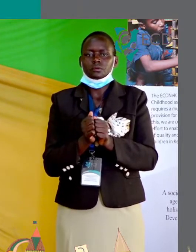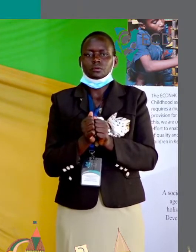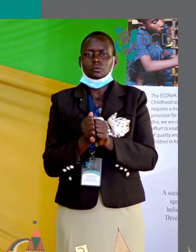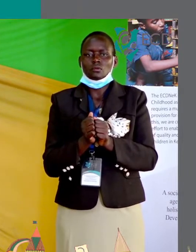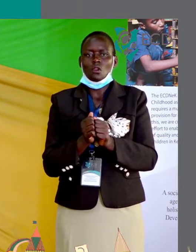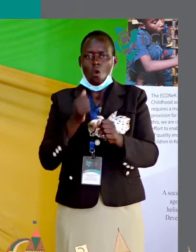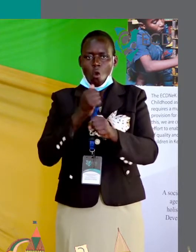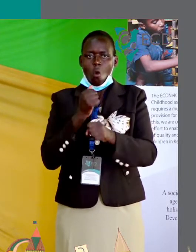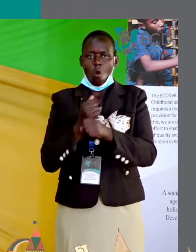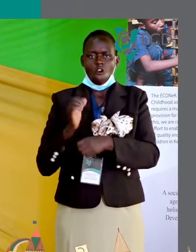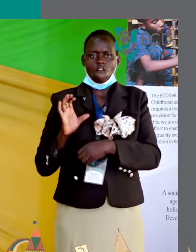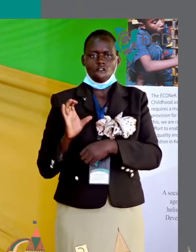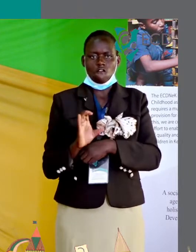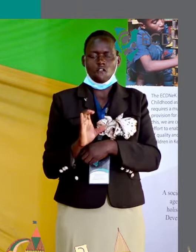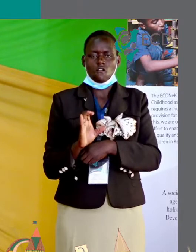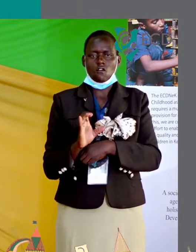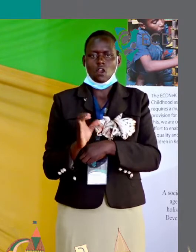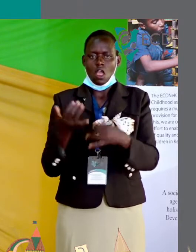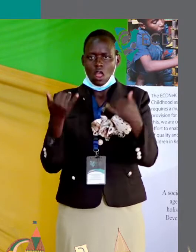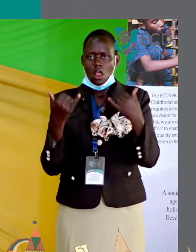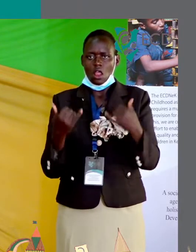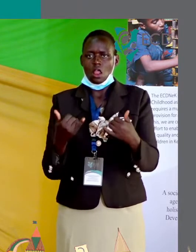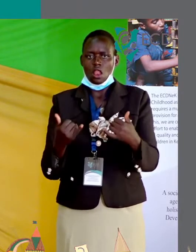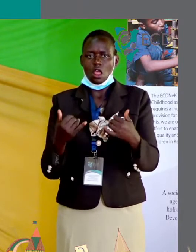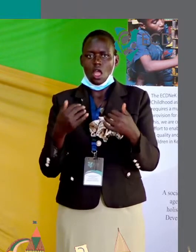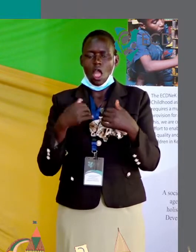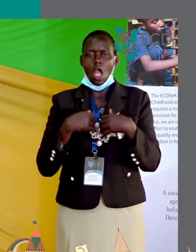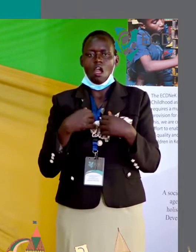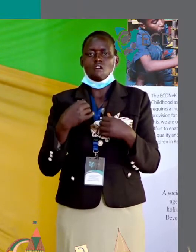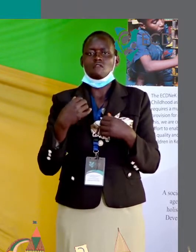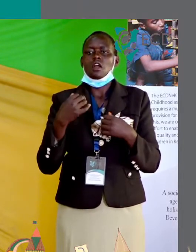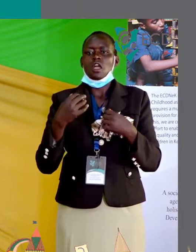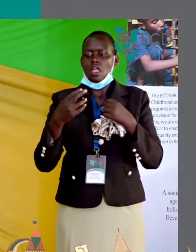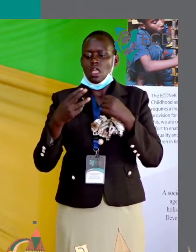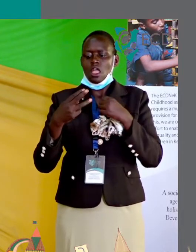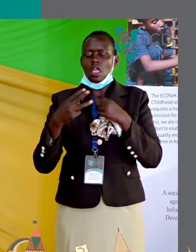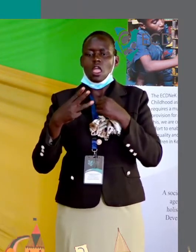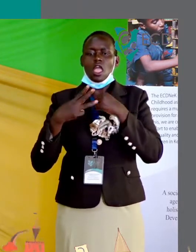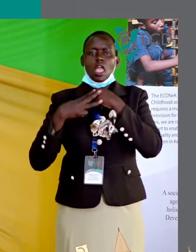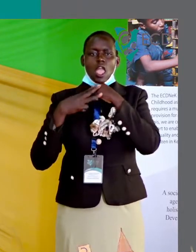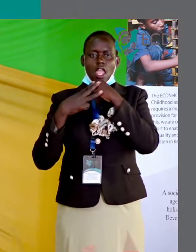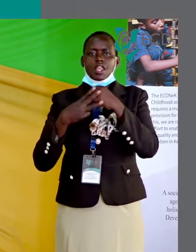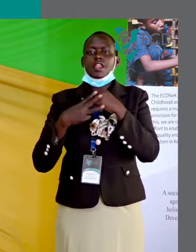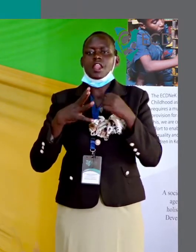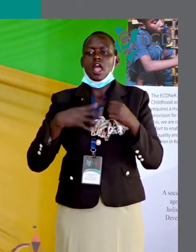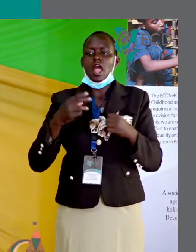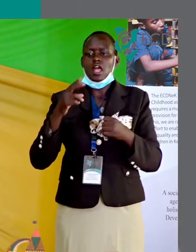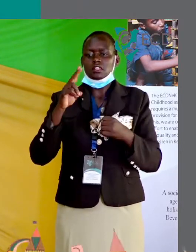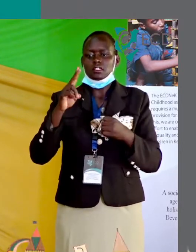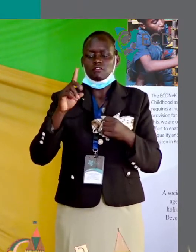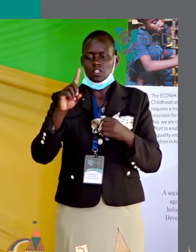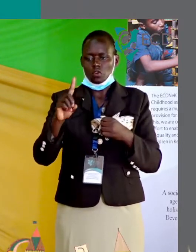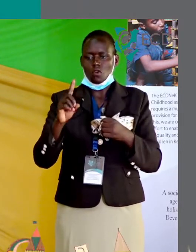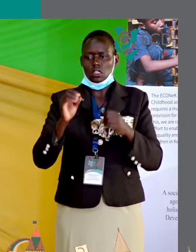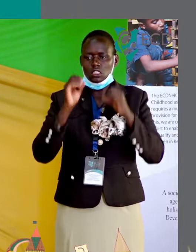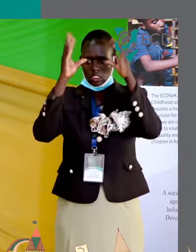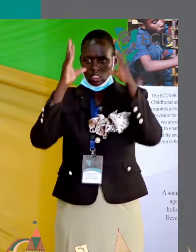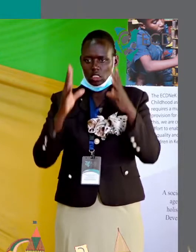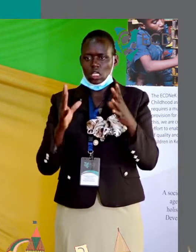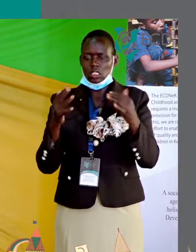the workforce. Currently, we have 871 teachers. This year alone, we have